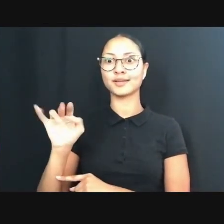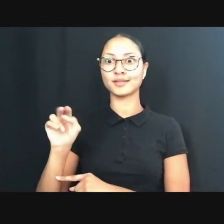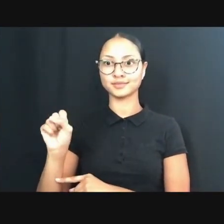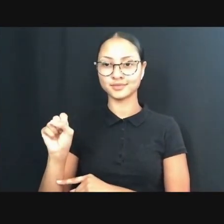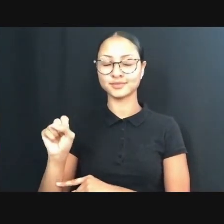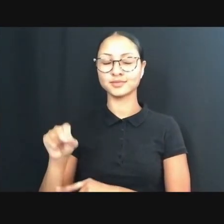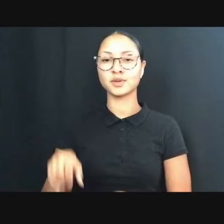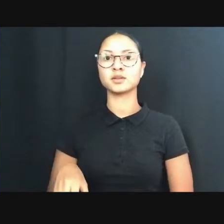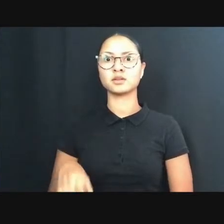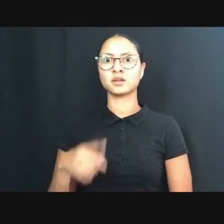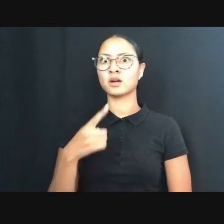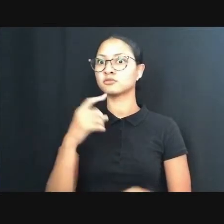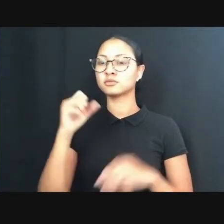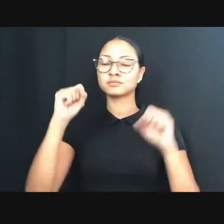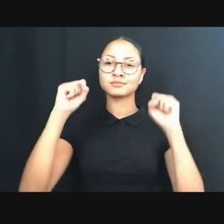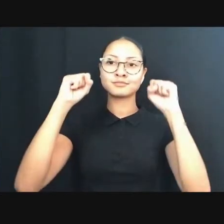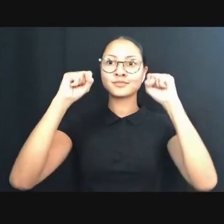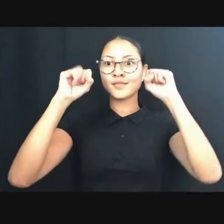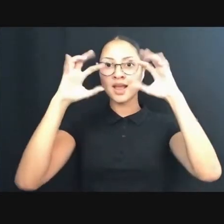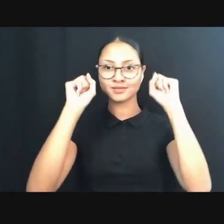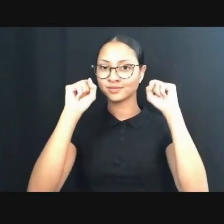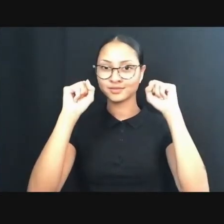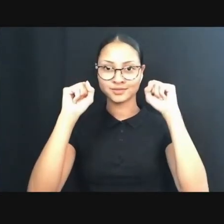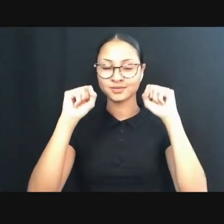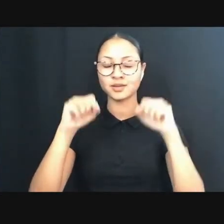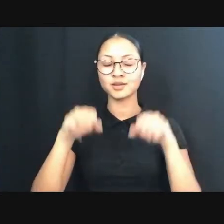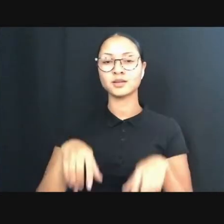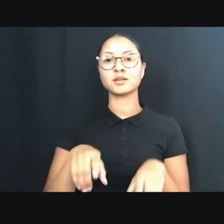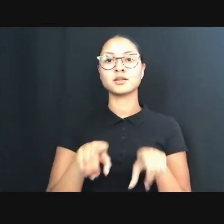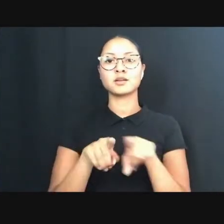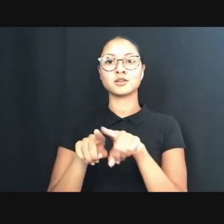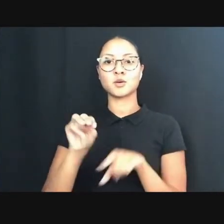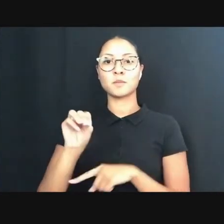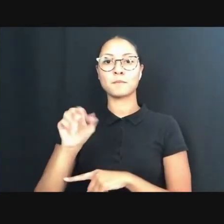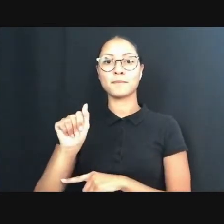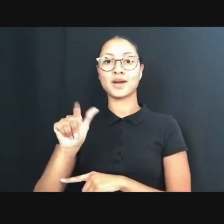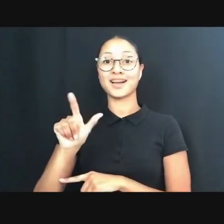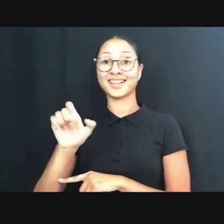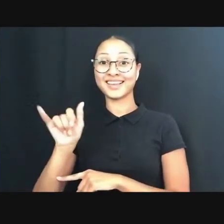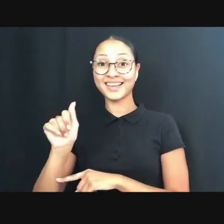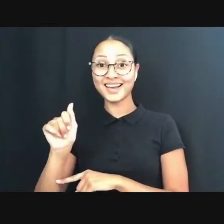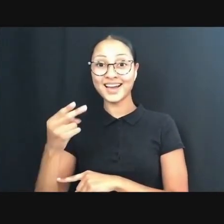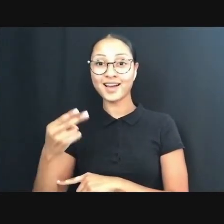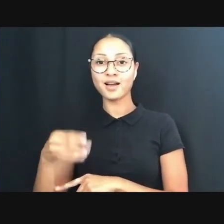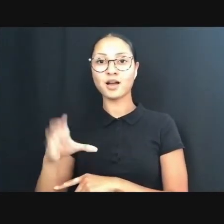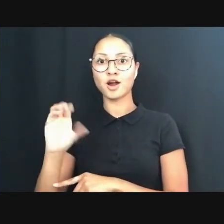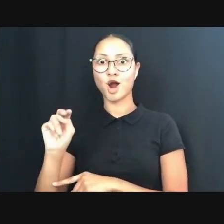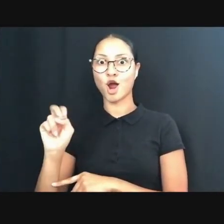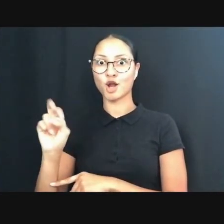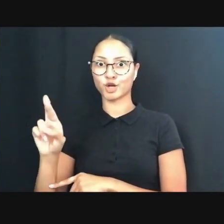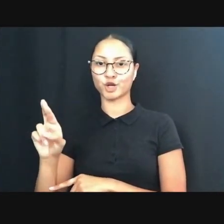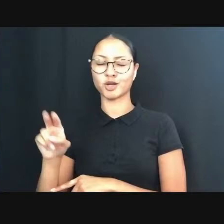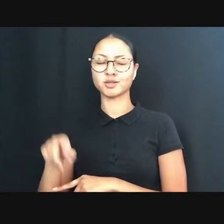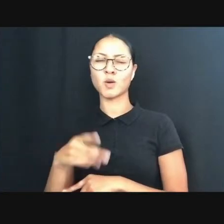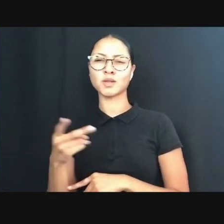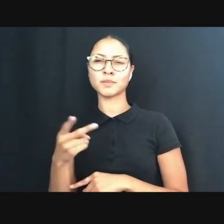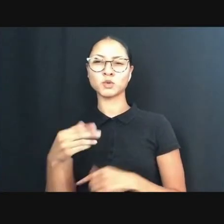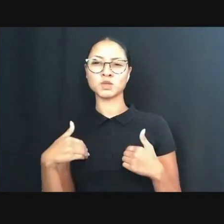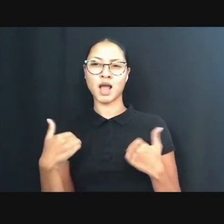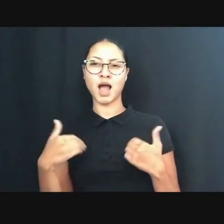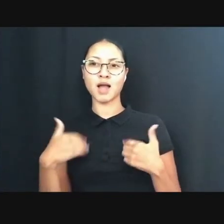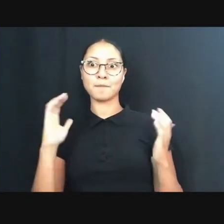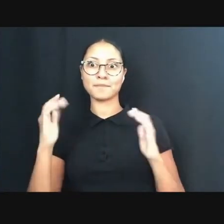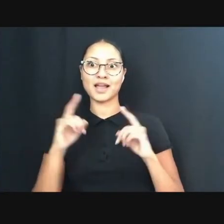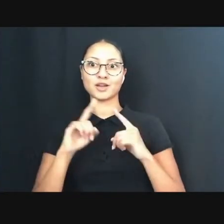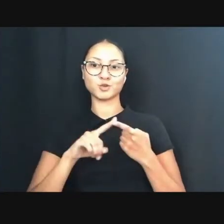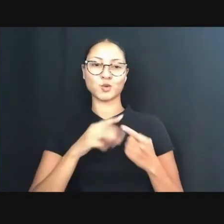just amazing. There was also Malia Connor. So they were like, they were still young bucks to those aunties, but I was like super young buck.